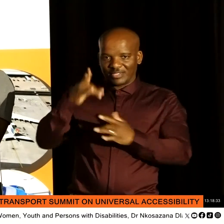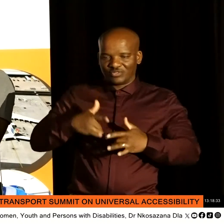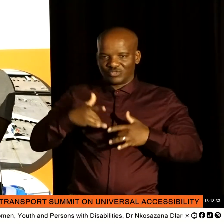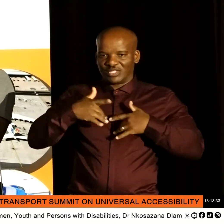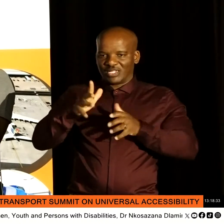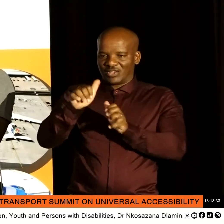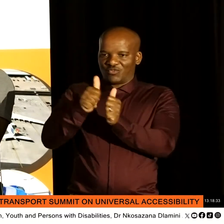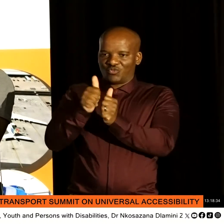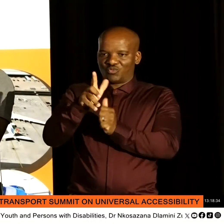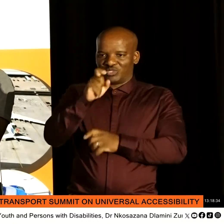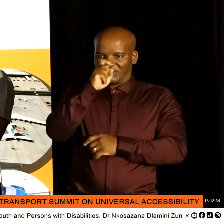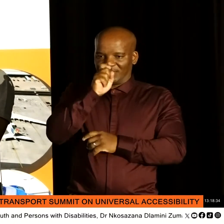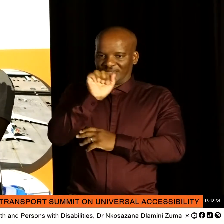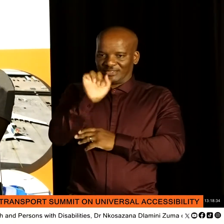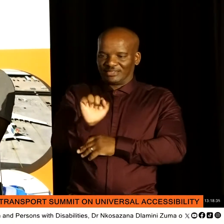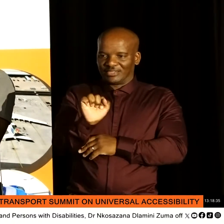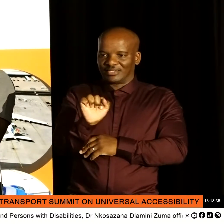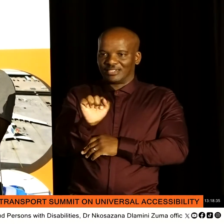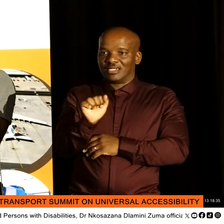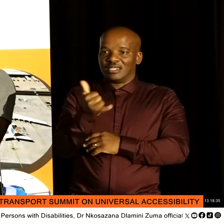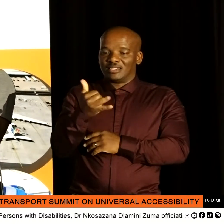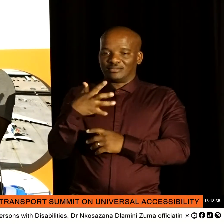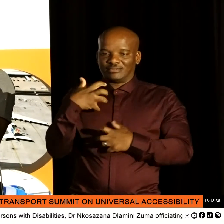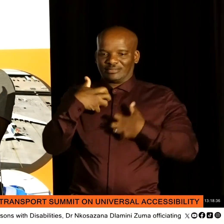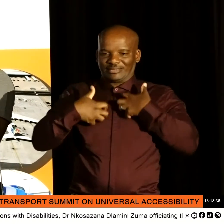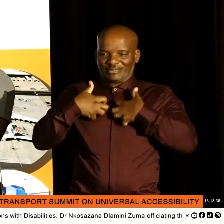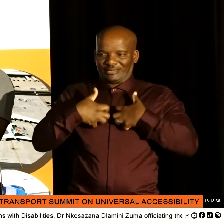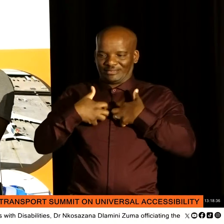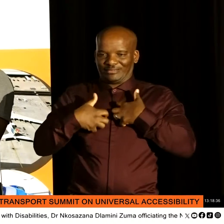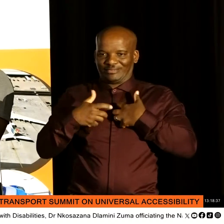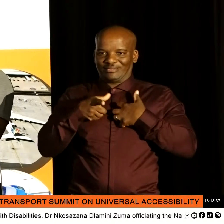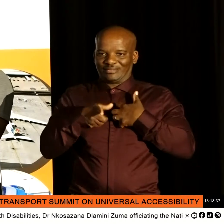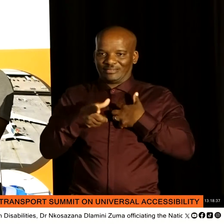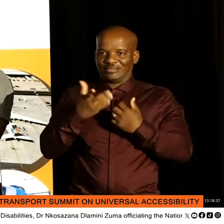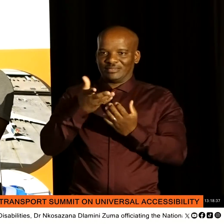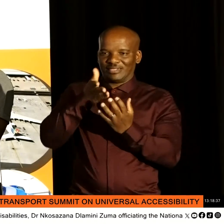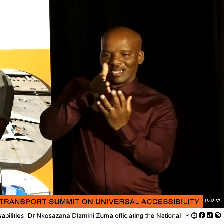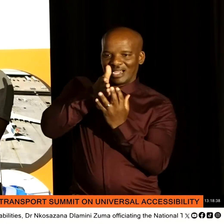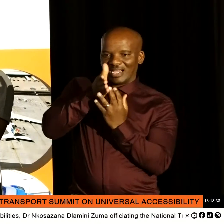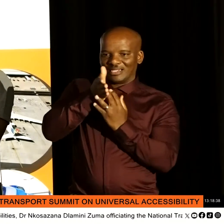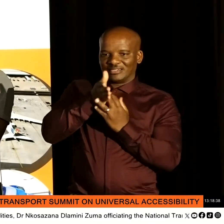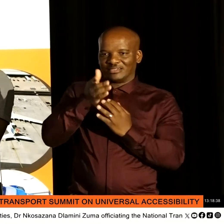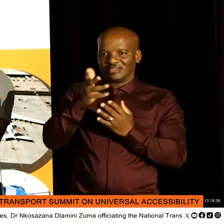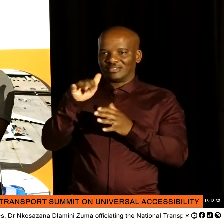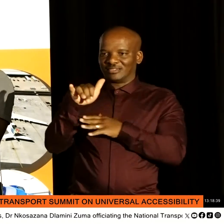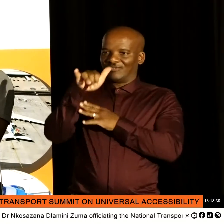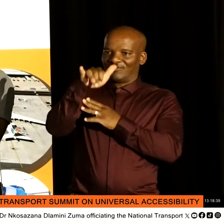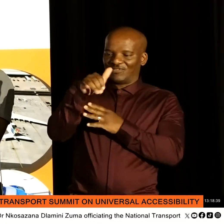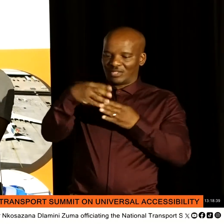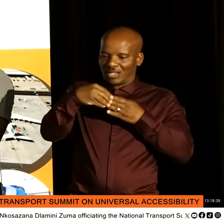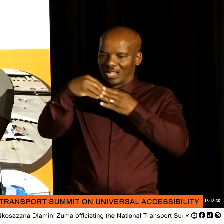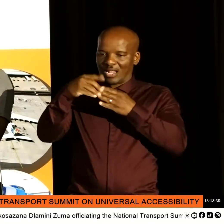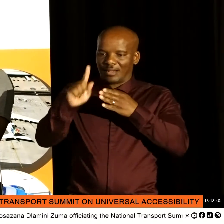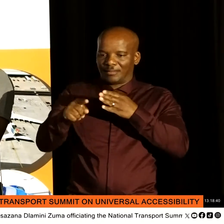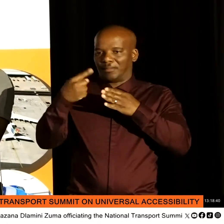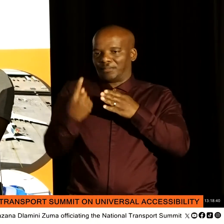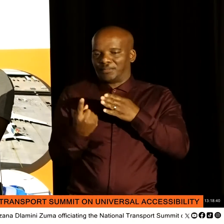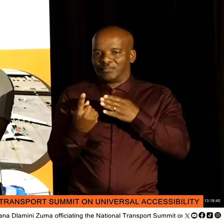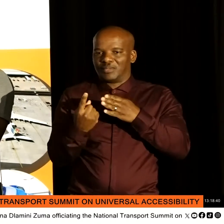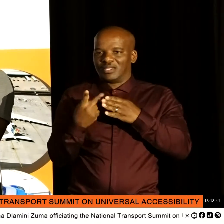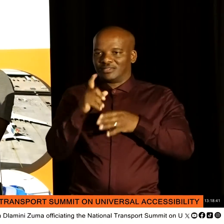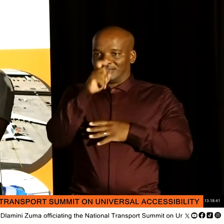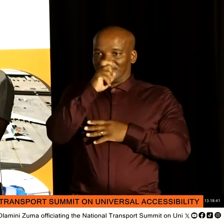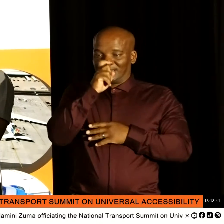died. Because of his overwhelming anxiety, he is unable to access a flight without guided facilitation. The